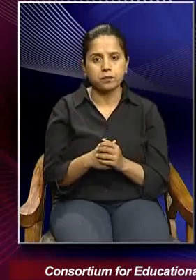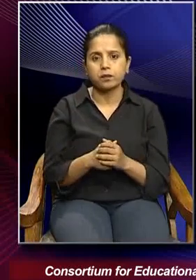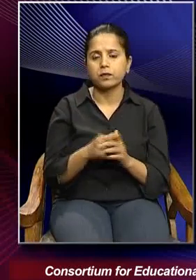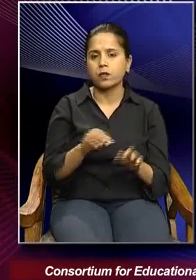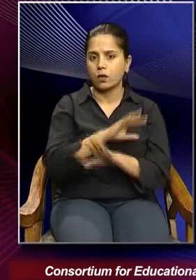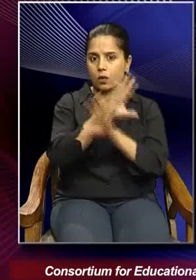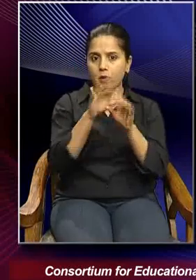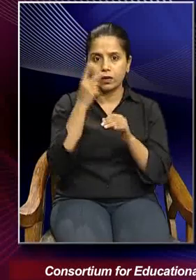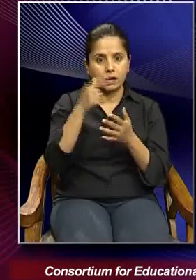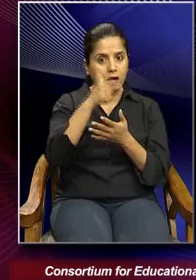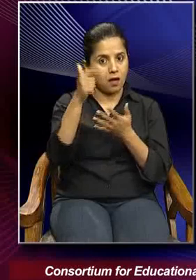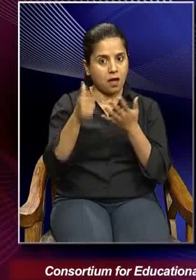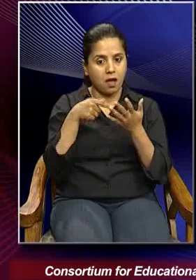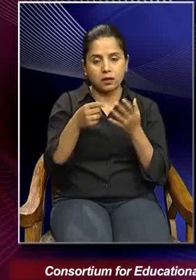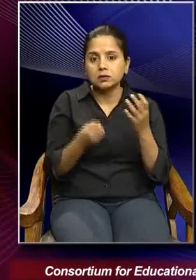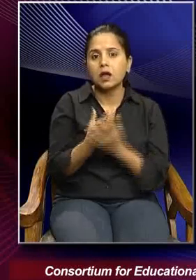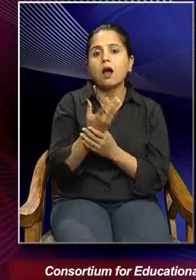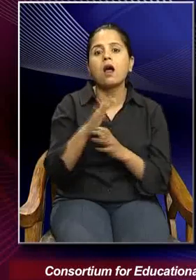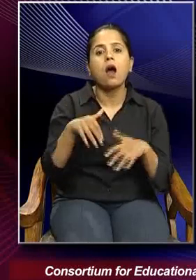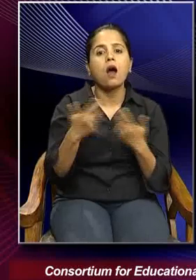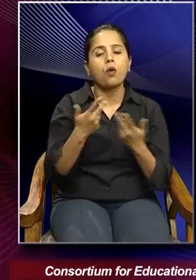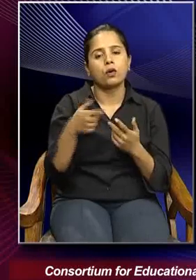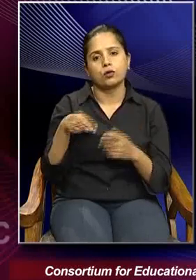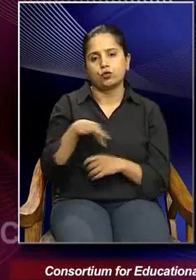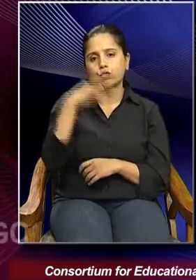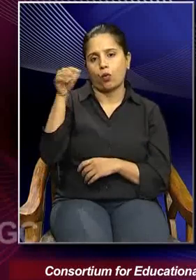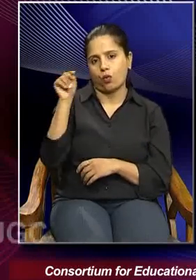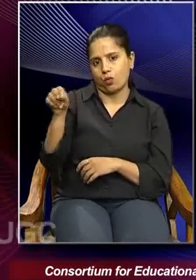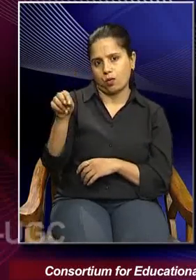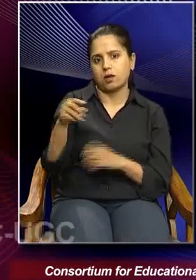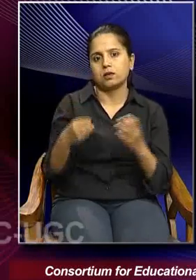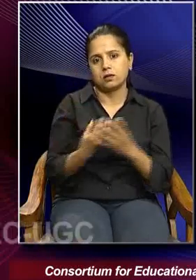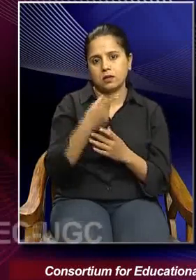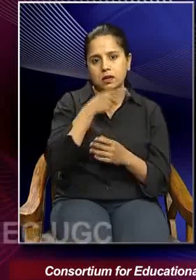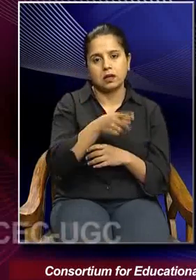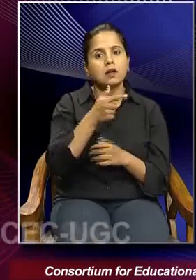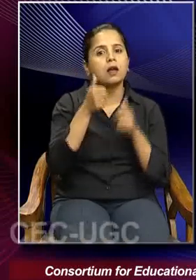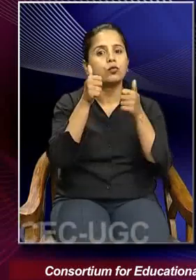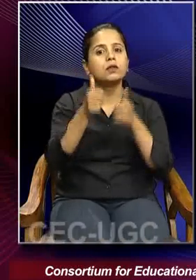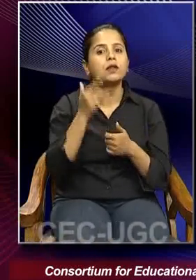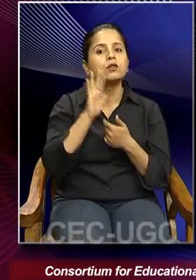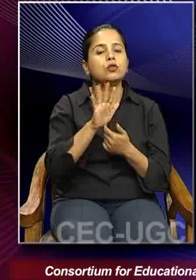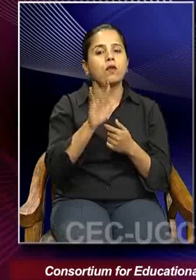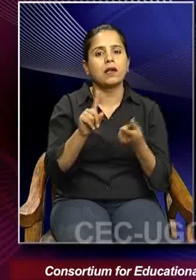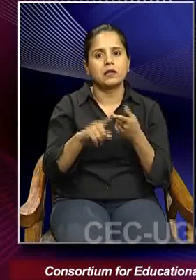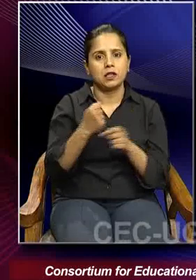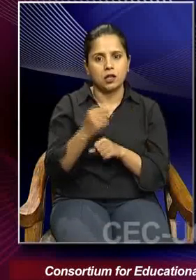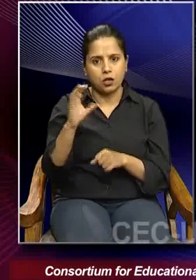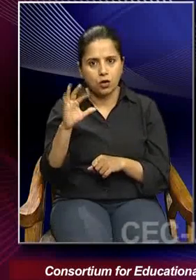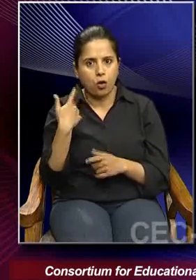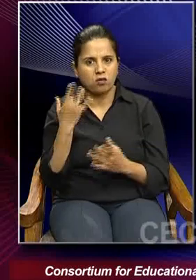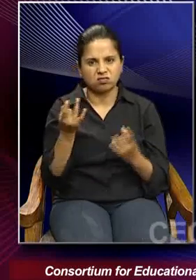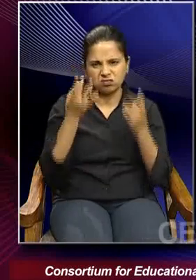All these are born because of Purush and they are the result of ego or